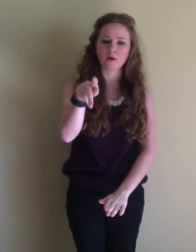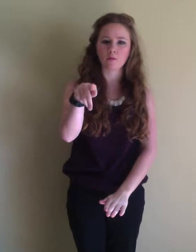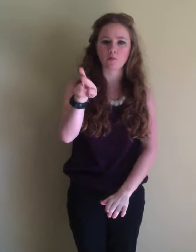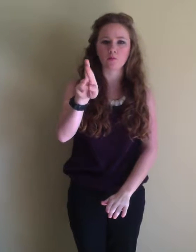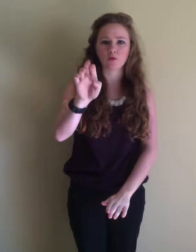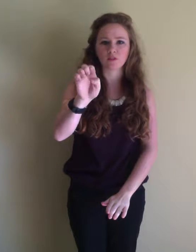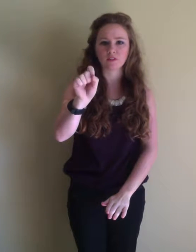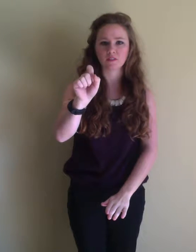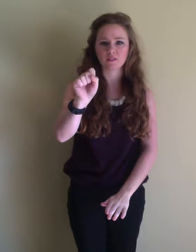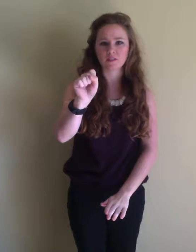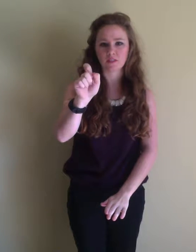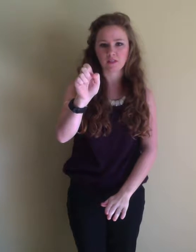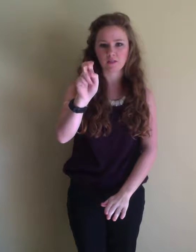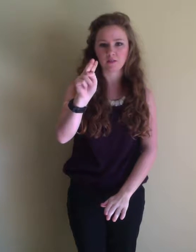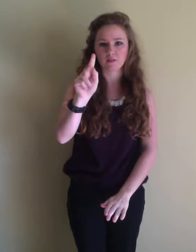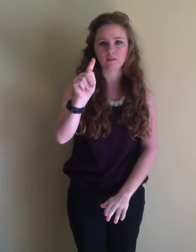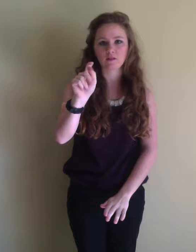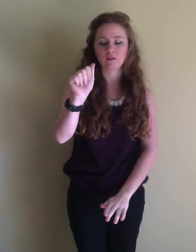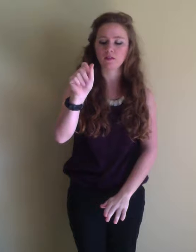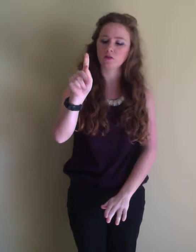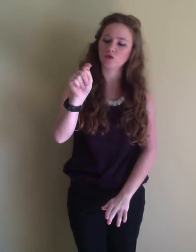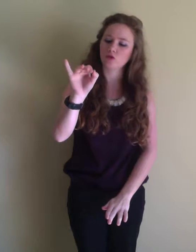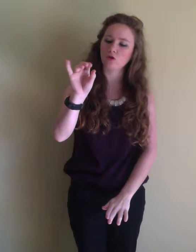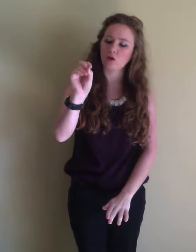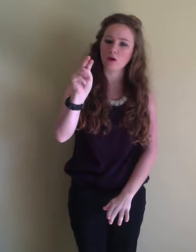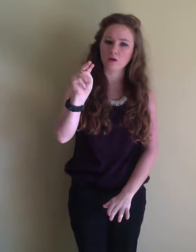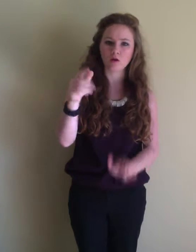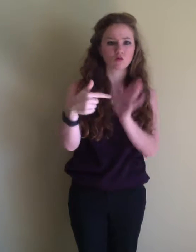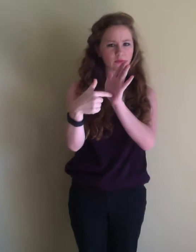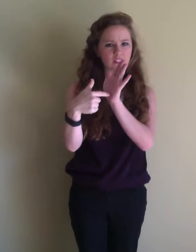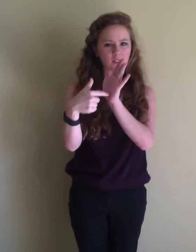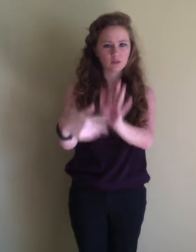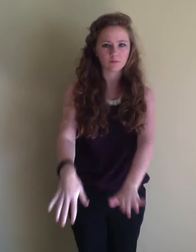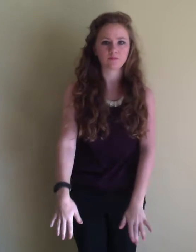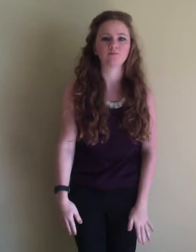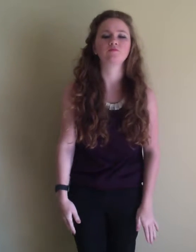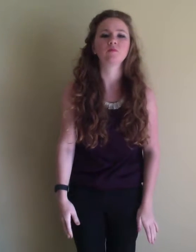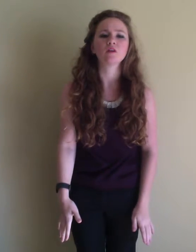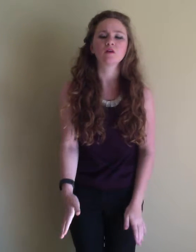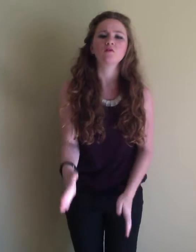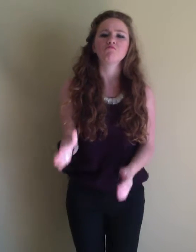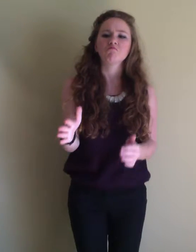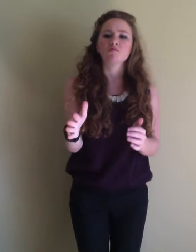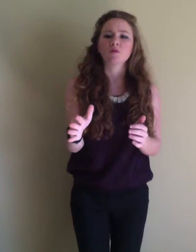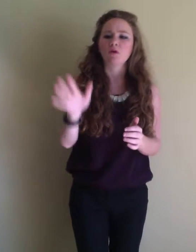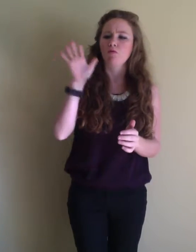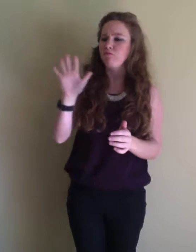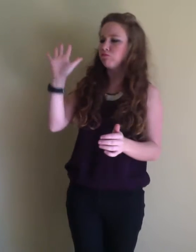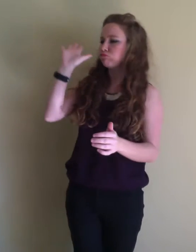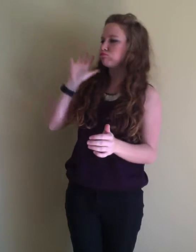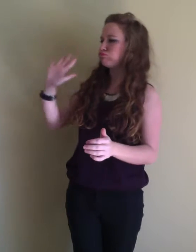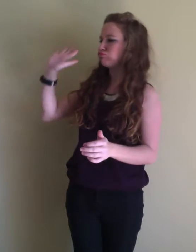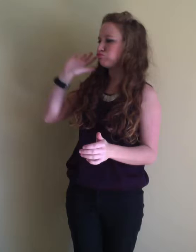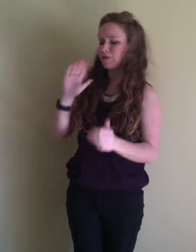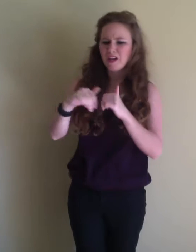colonies? How did the colonists view themselves, and were they happy with British government? What was that all about? So in